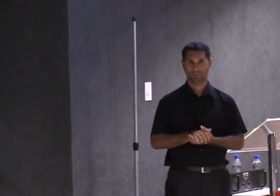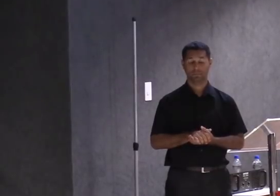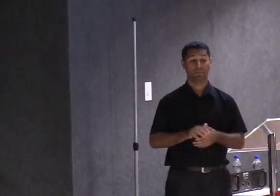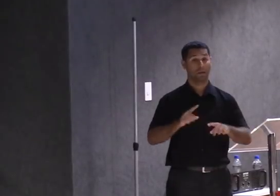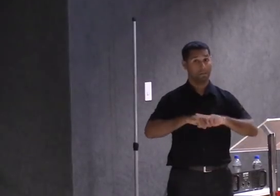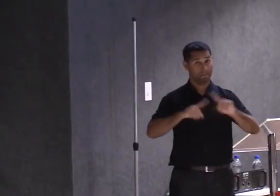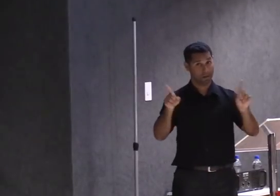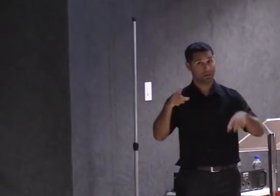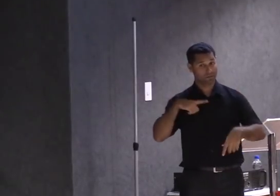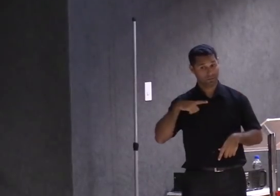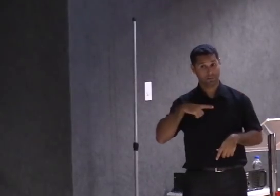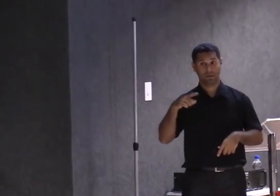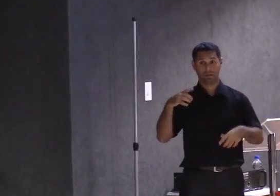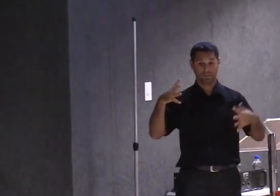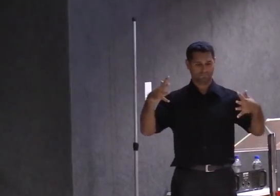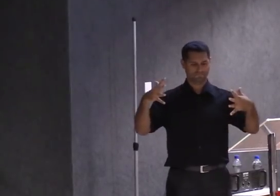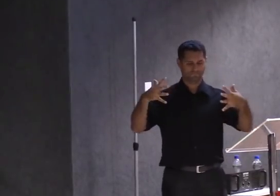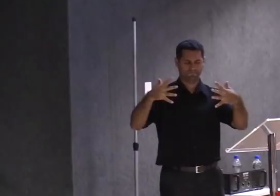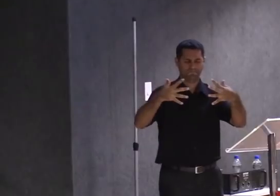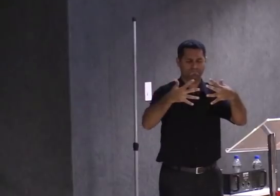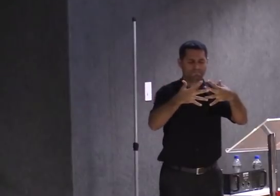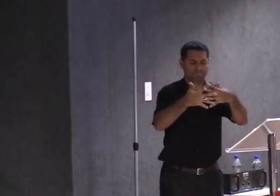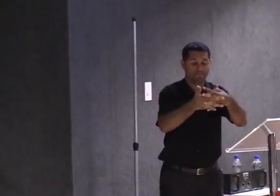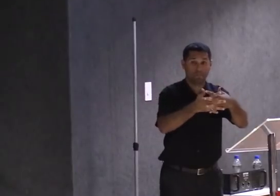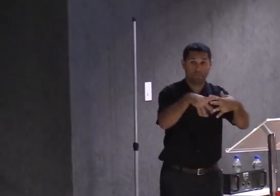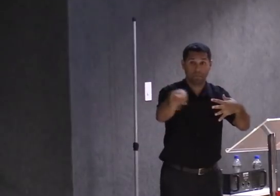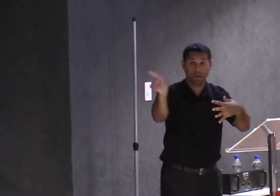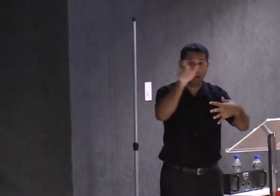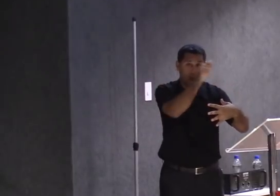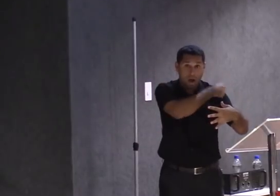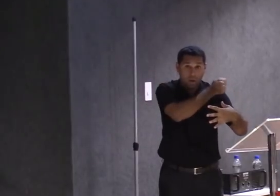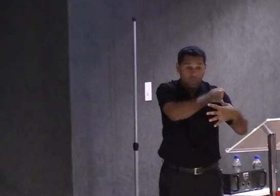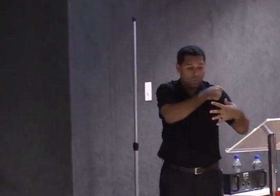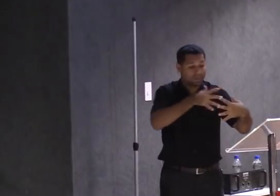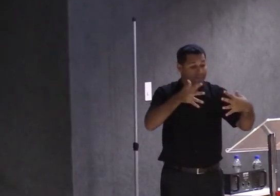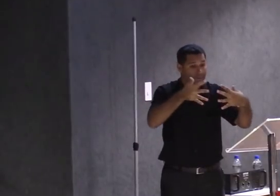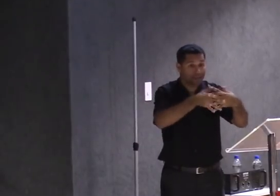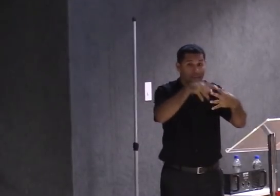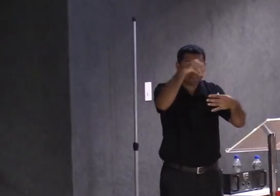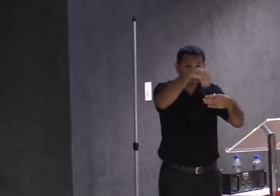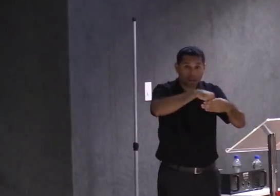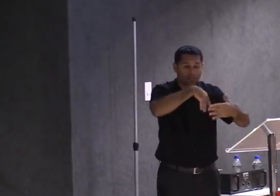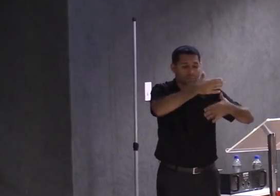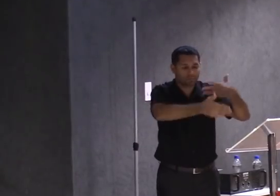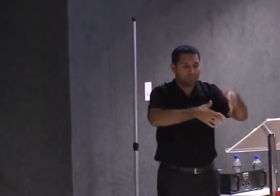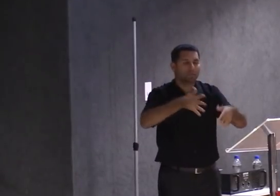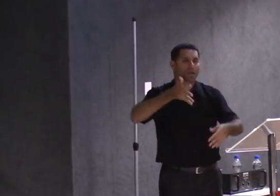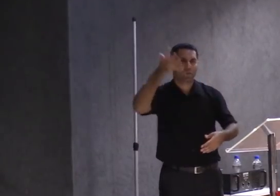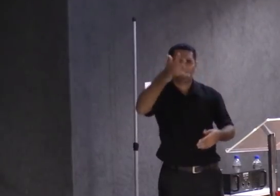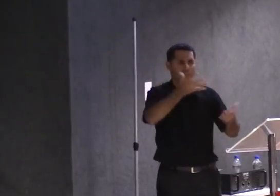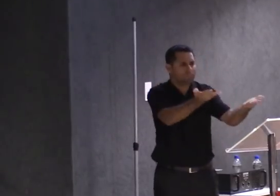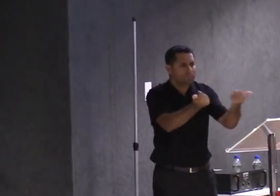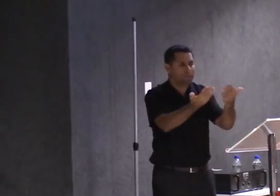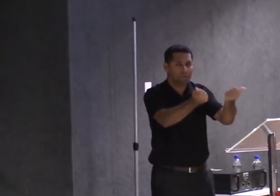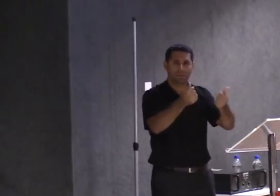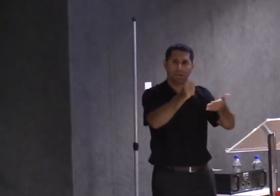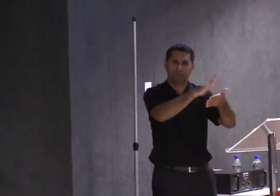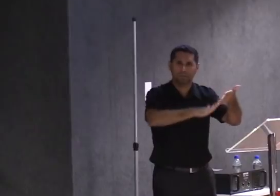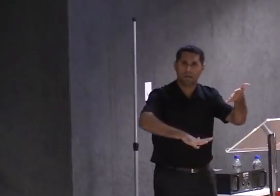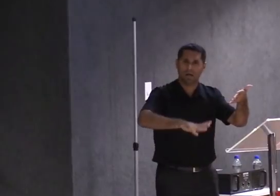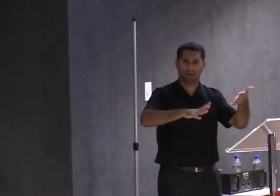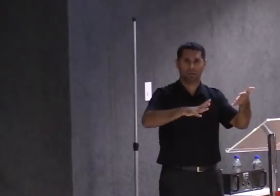Mas quando a gente consegue engajar os alunos no processo educacional, como por exemplo, fomentando discussão, com atividades